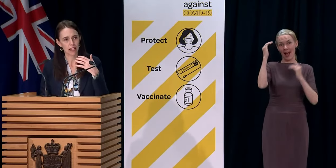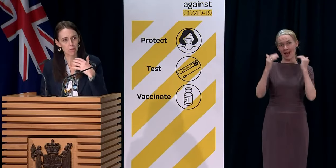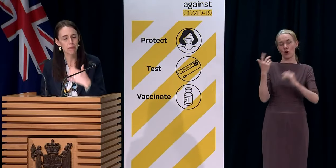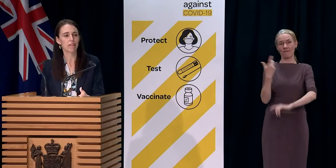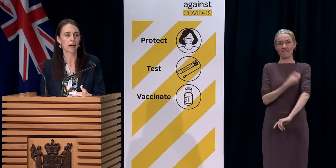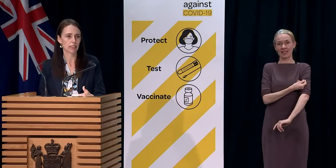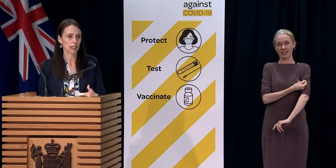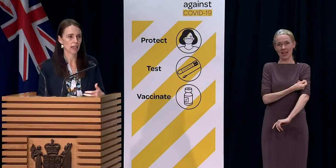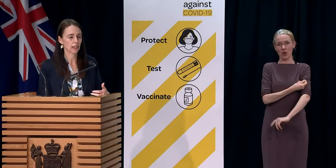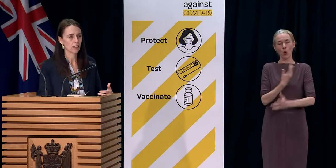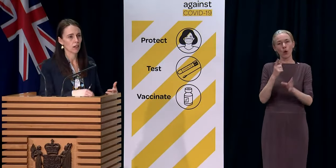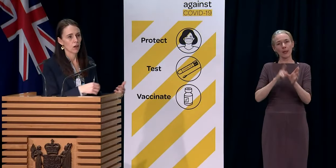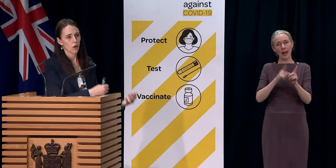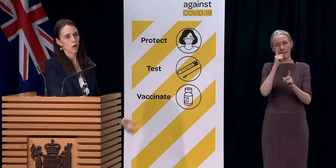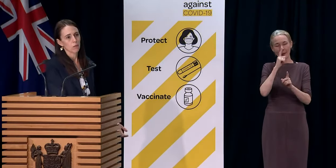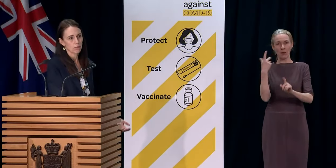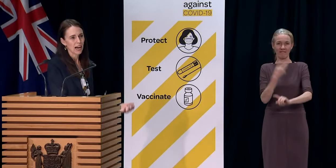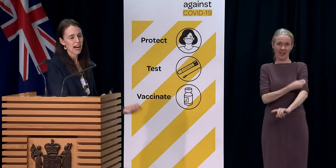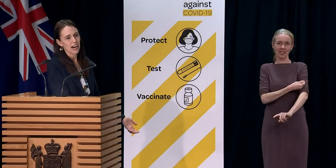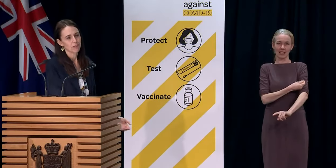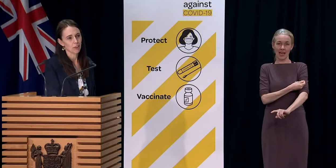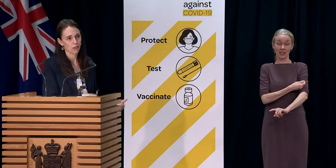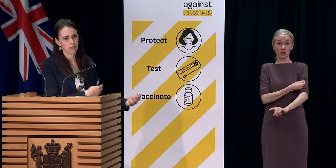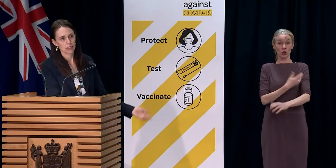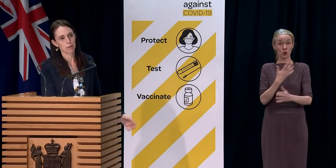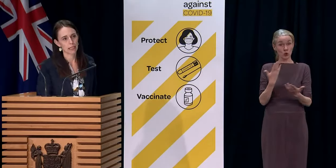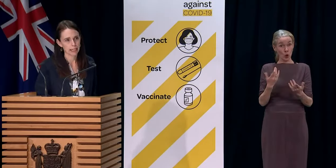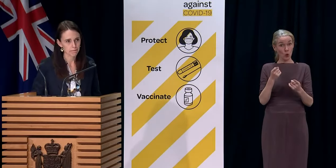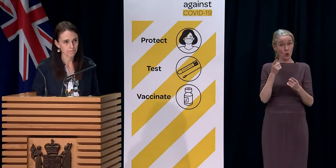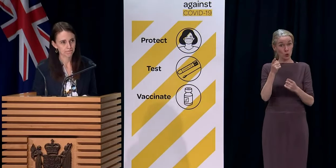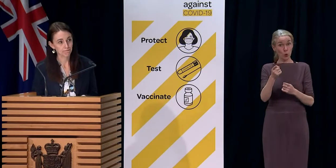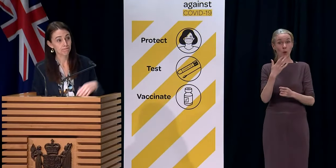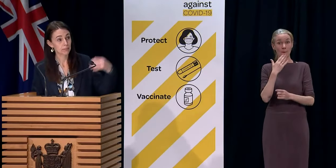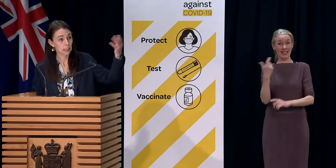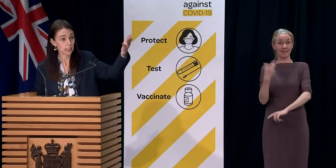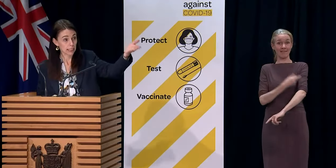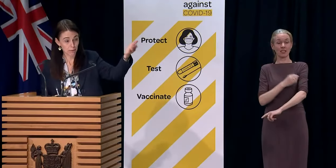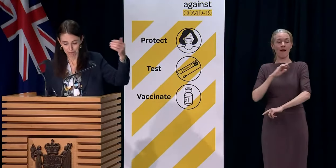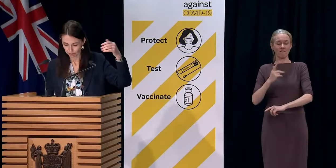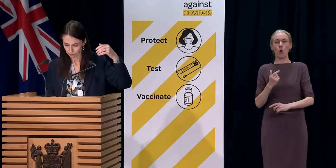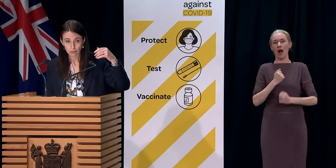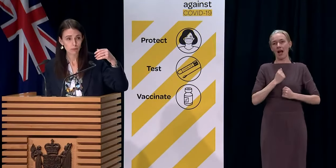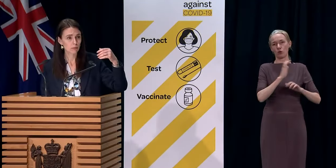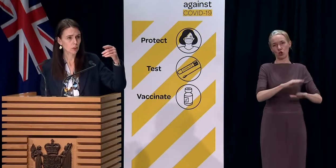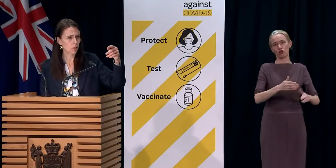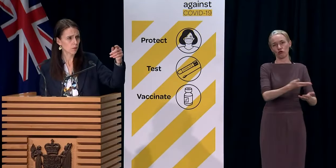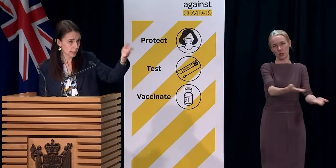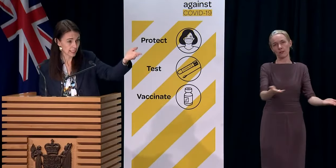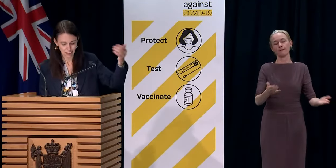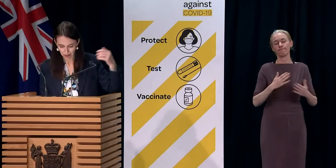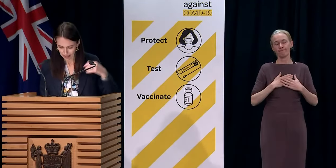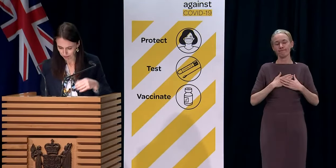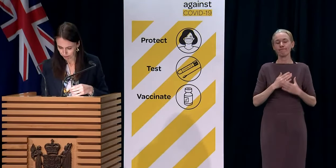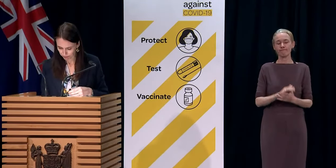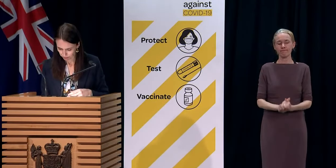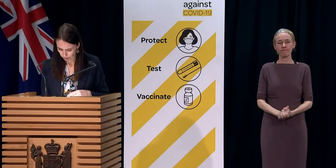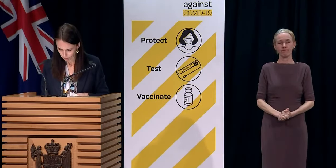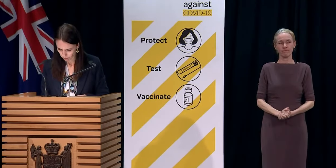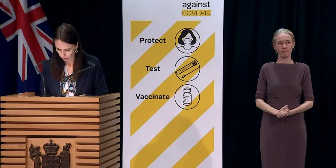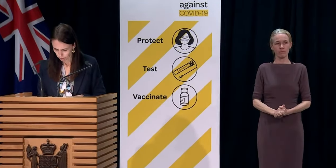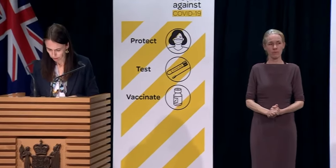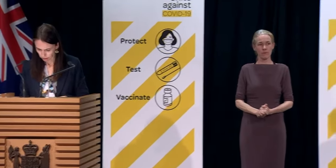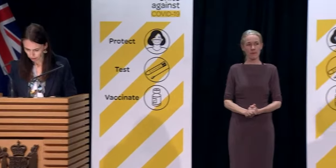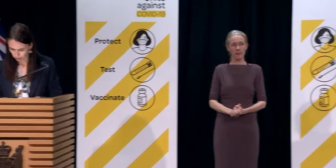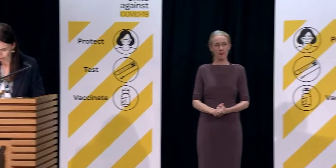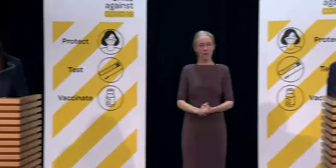be vaccinated on behalf of the tamariki. Yeah. Sorry, yes, go ahead.